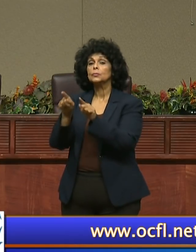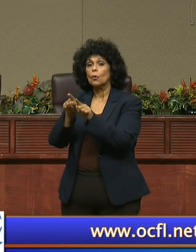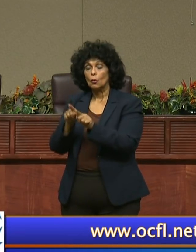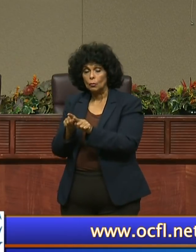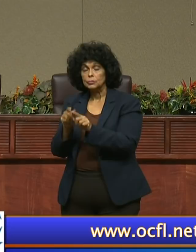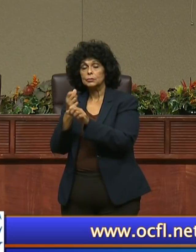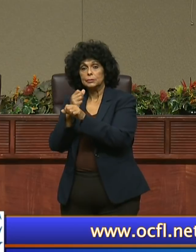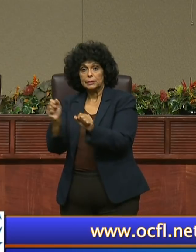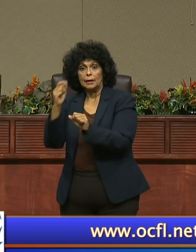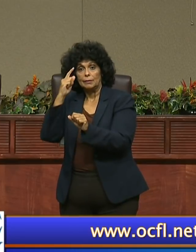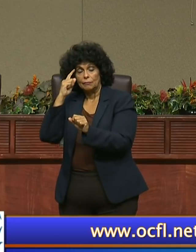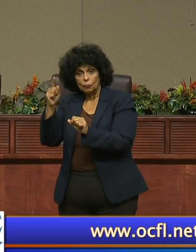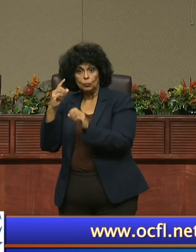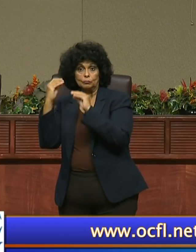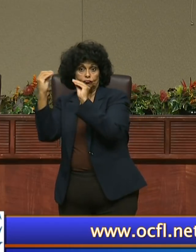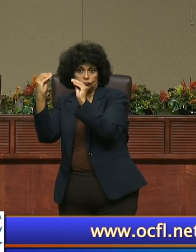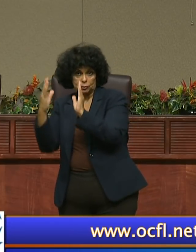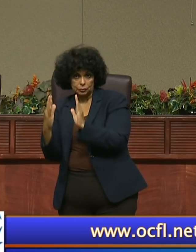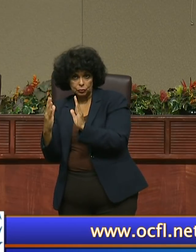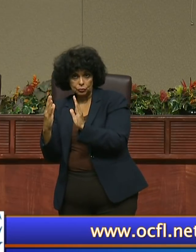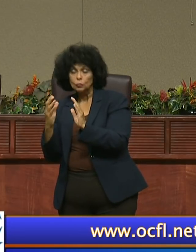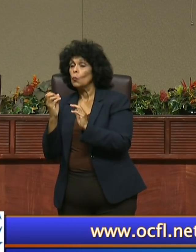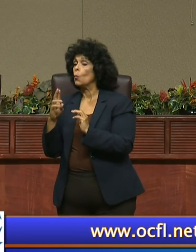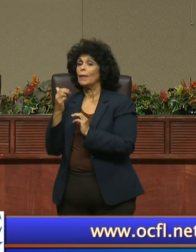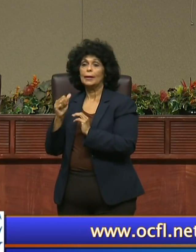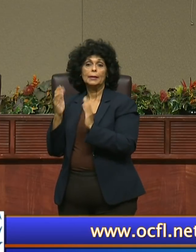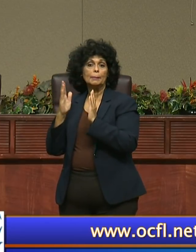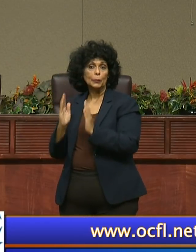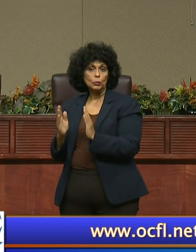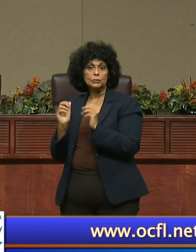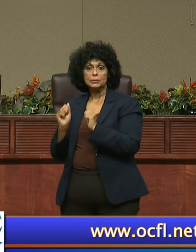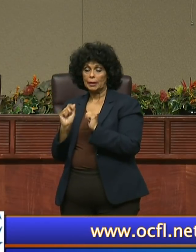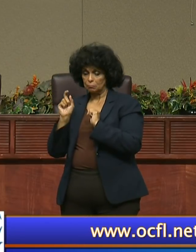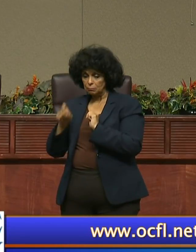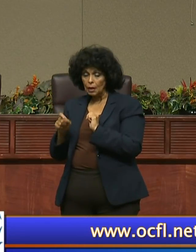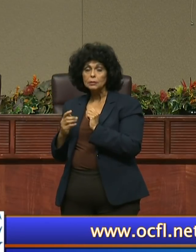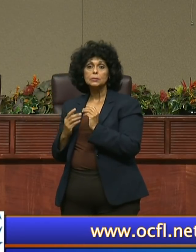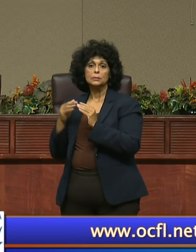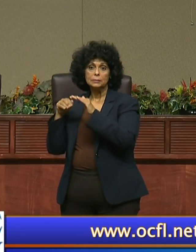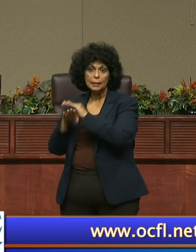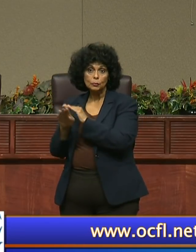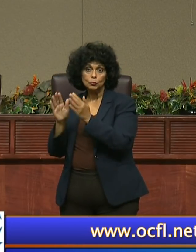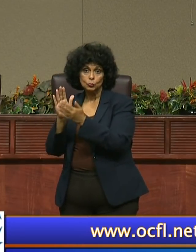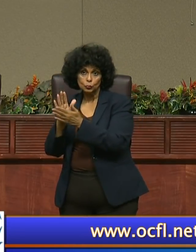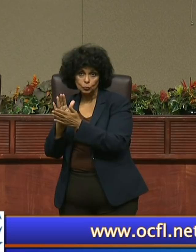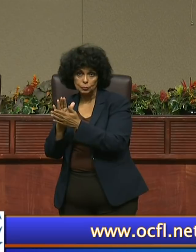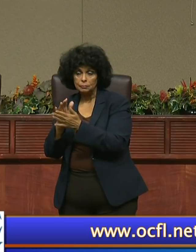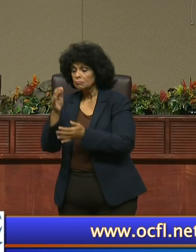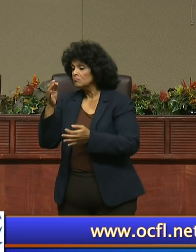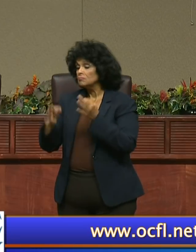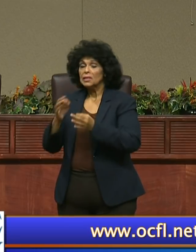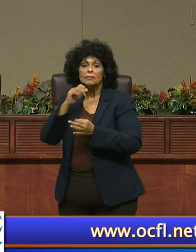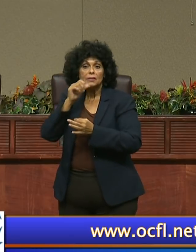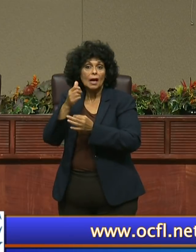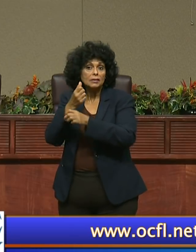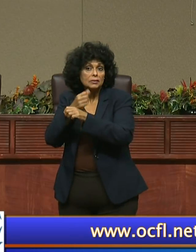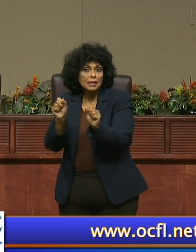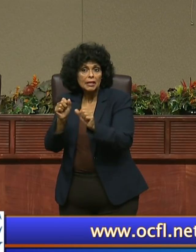schools. If they can't open it safely, then they won't open it. So we'll pay close attention to that in the coming